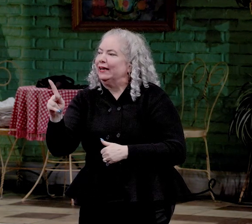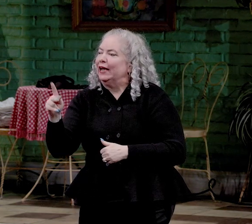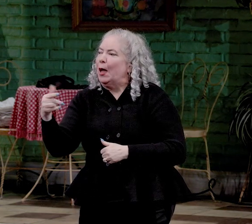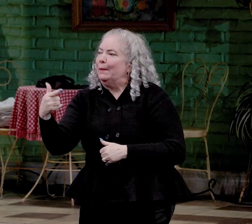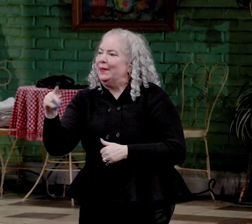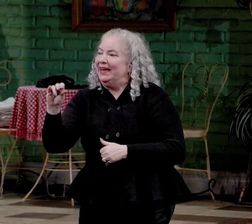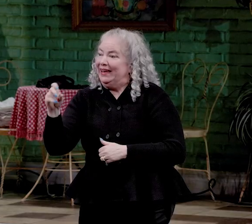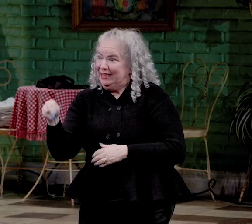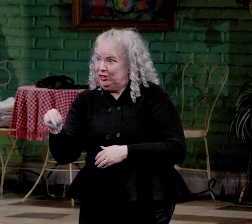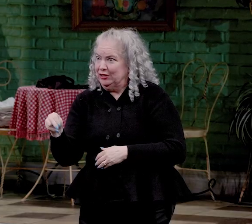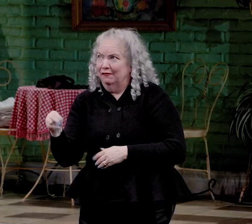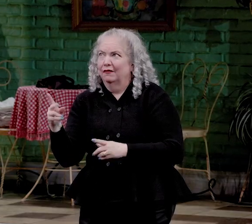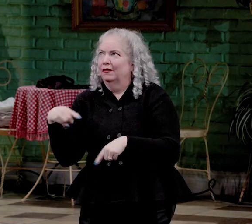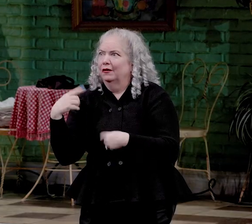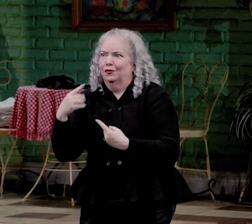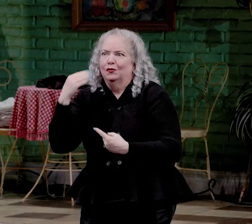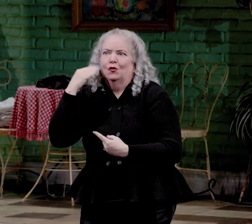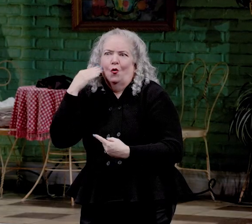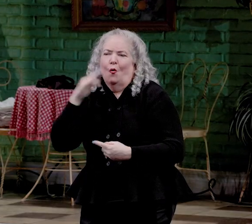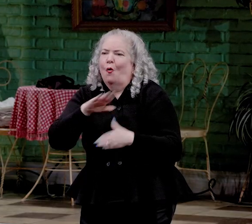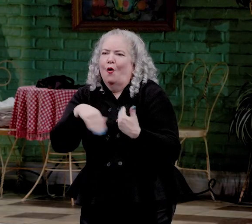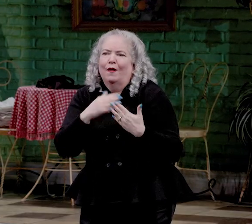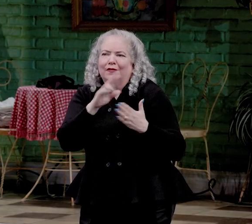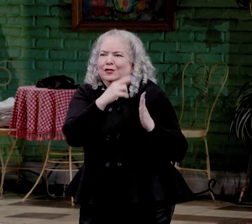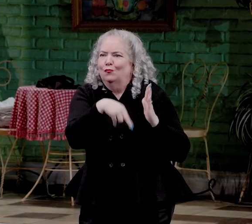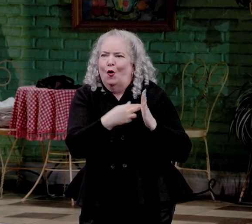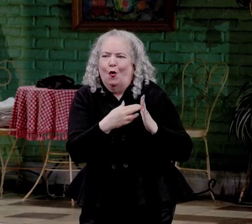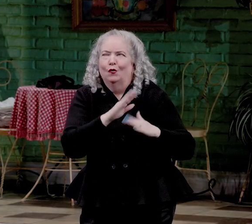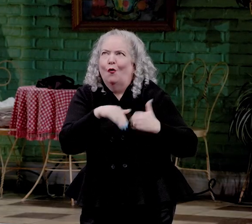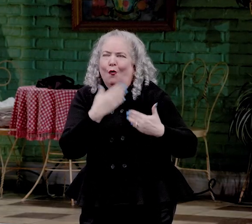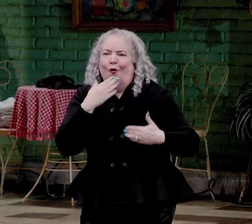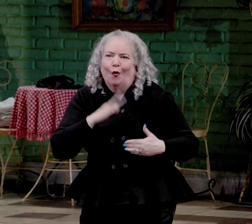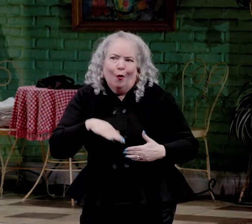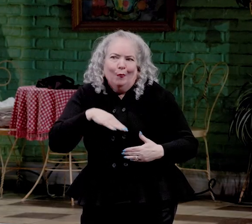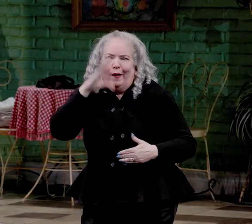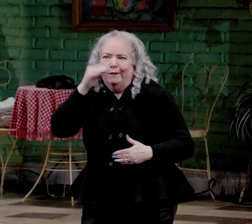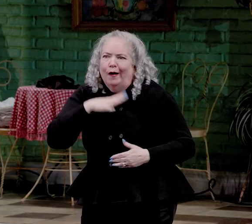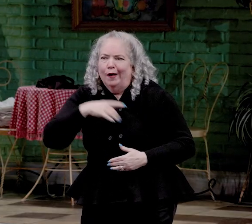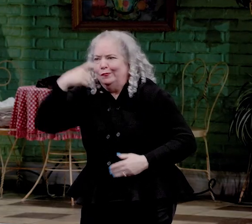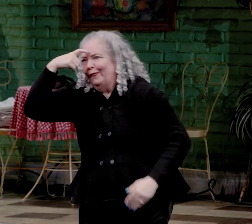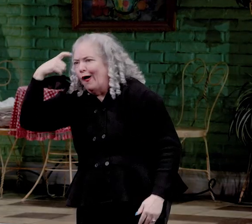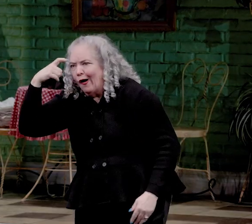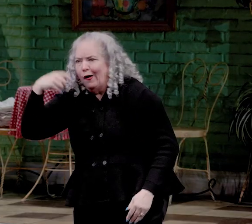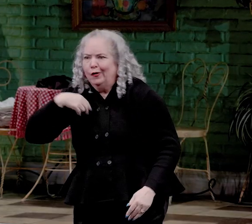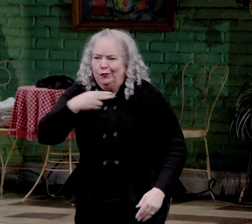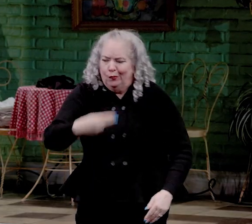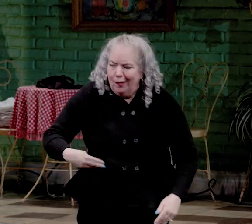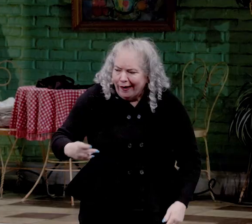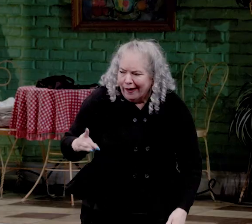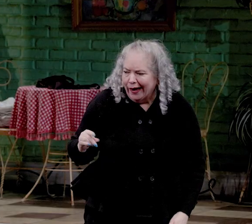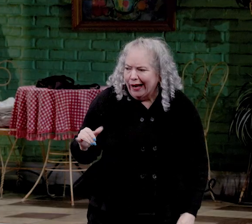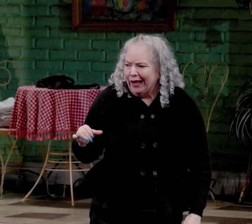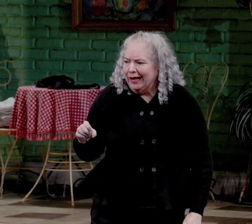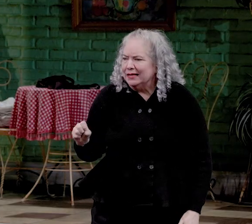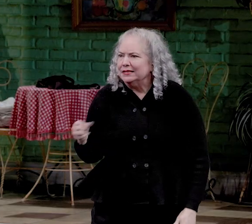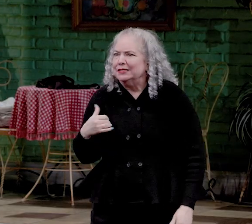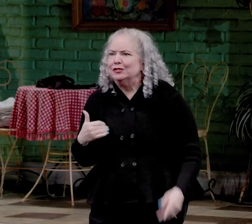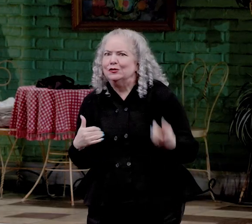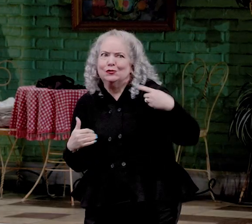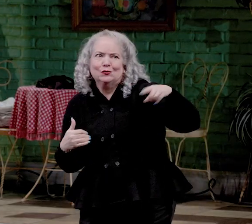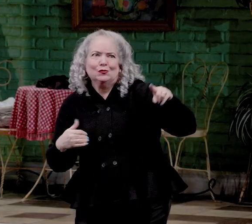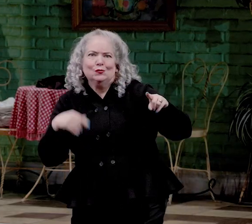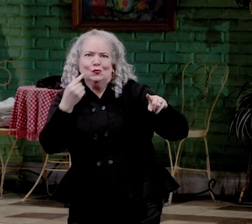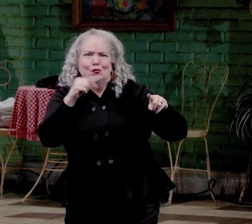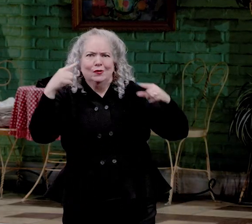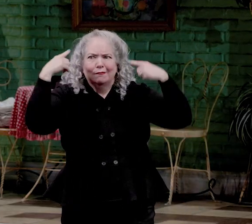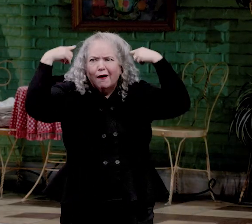his portrayals of theater's most beloved bad guys, from Scar to Hades in Hadestown to The